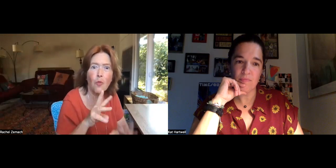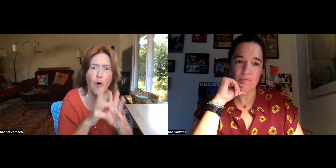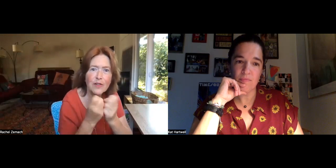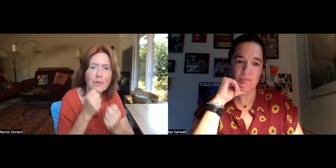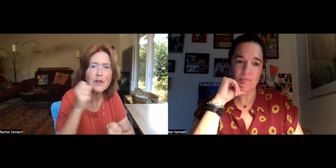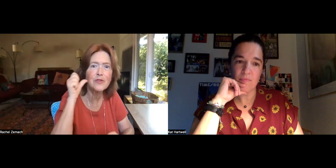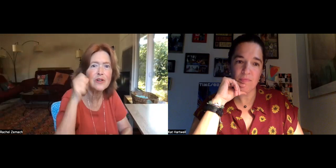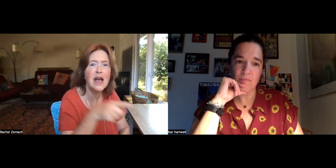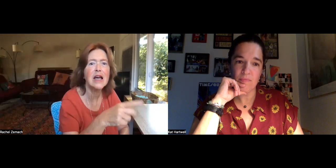What should you do today?